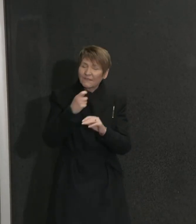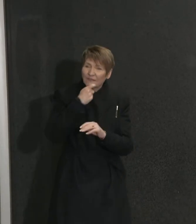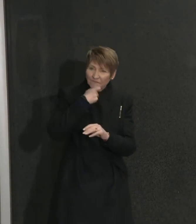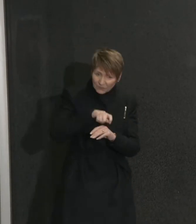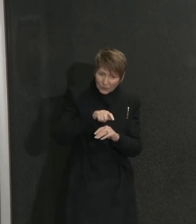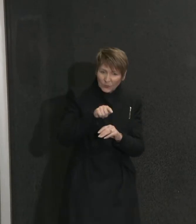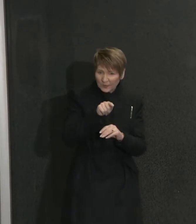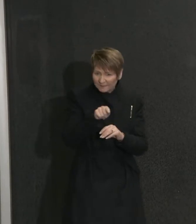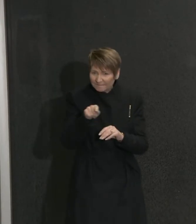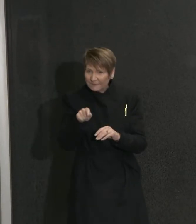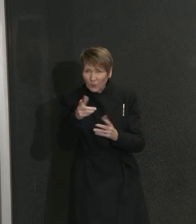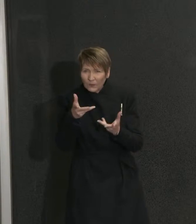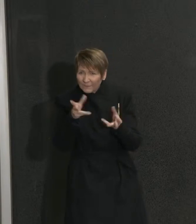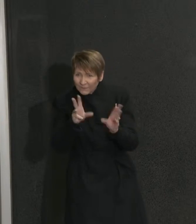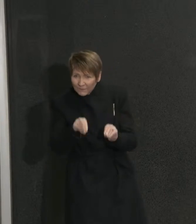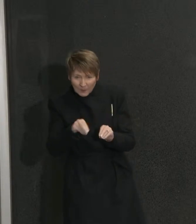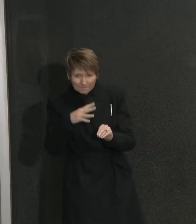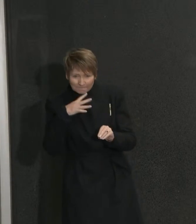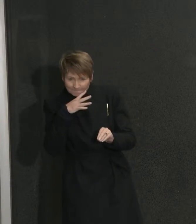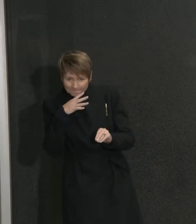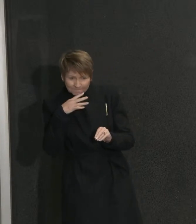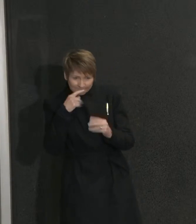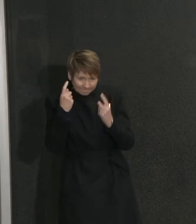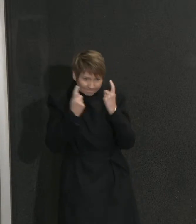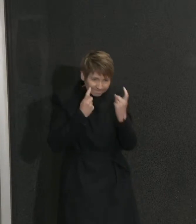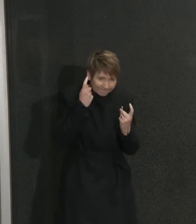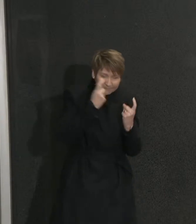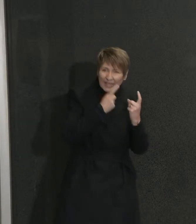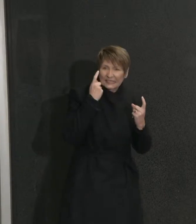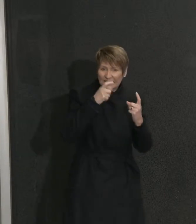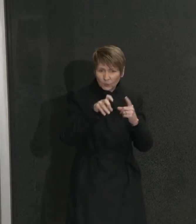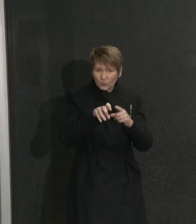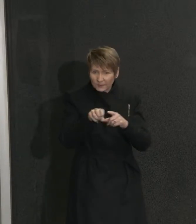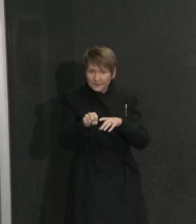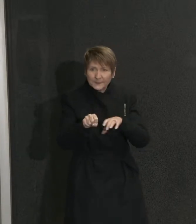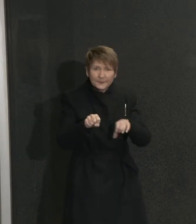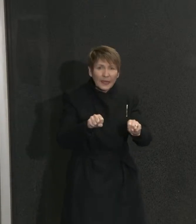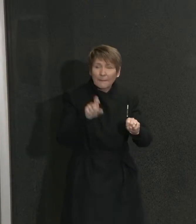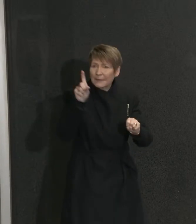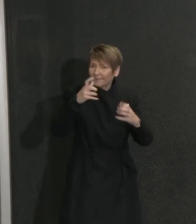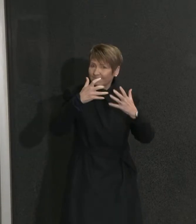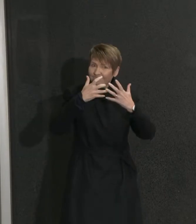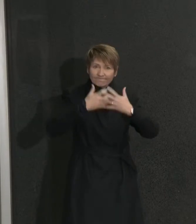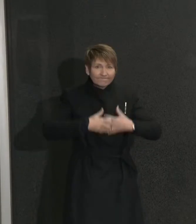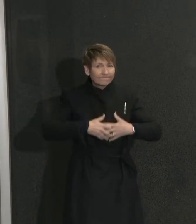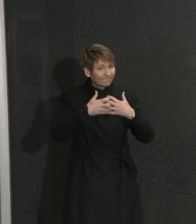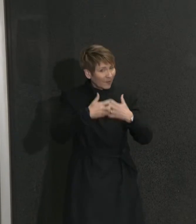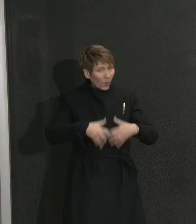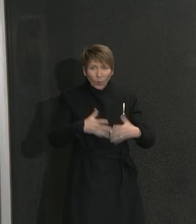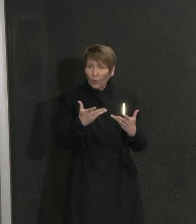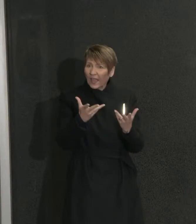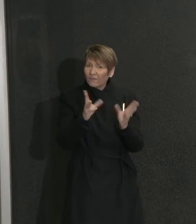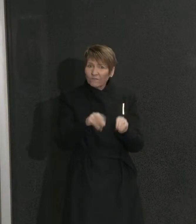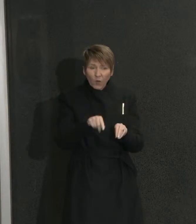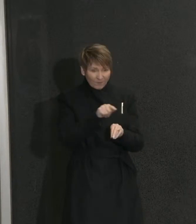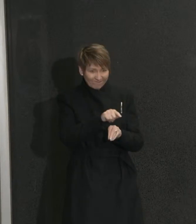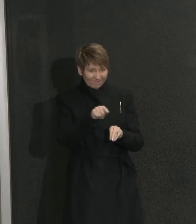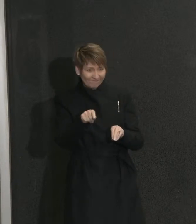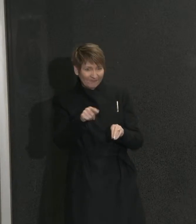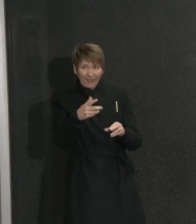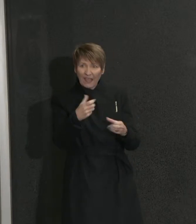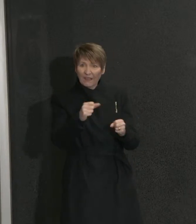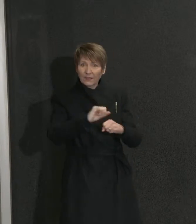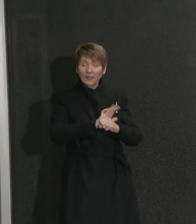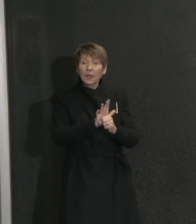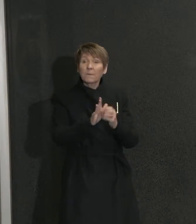drive each of those 2 separate chains of transmission. We just simply can't work out where they got it from. That means there's at least 2 other people out